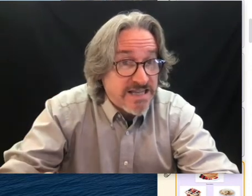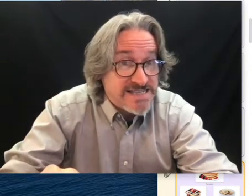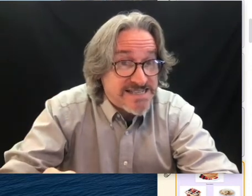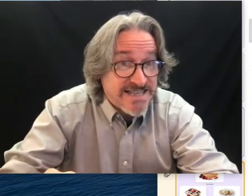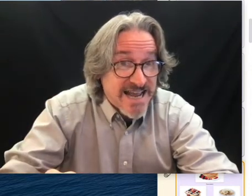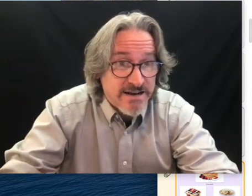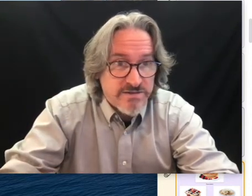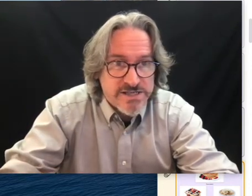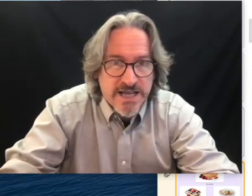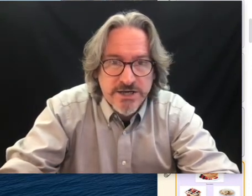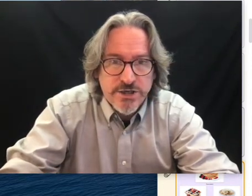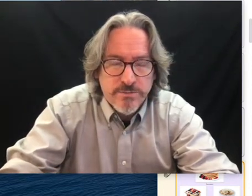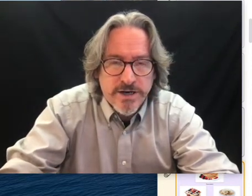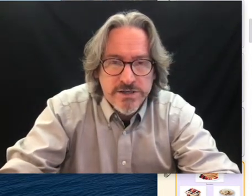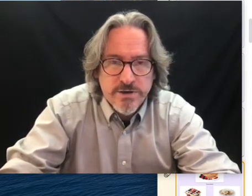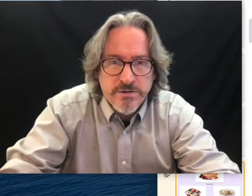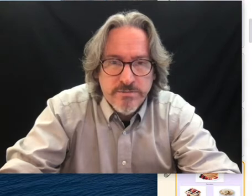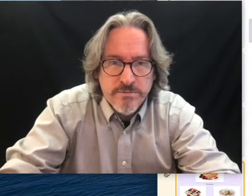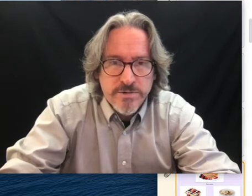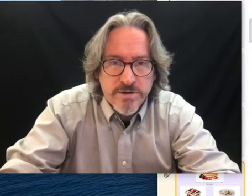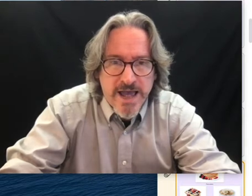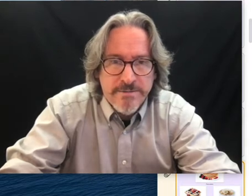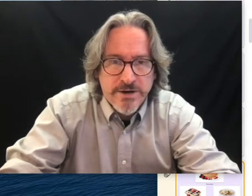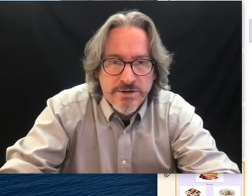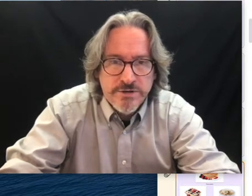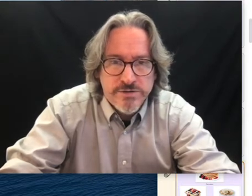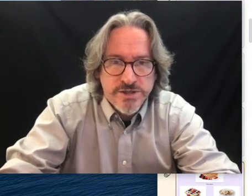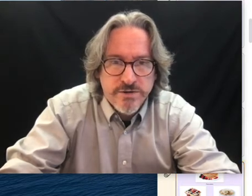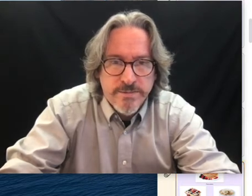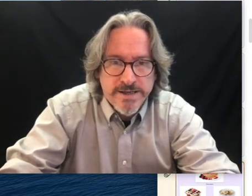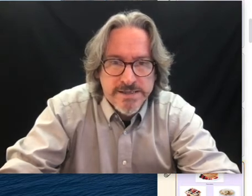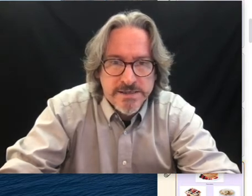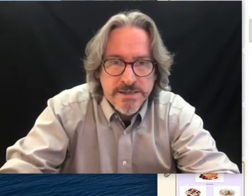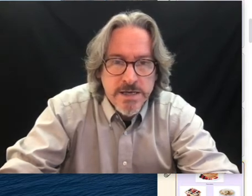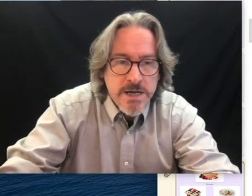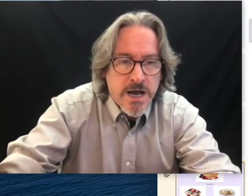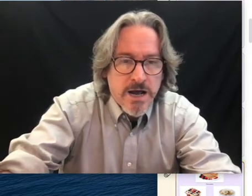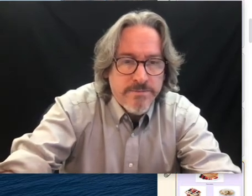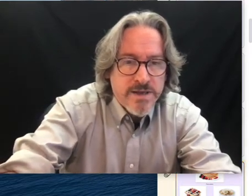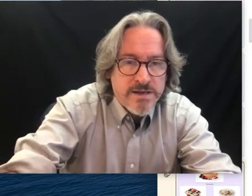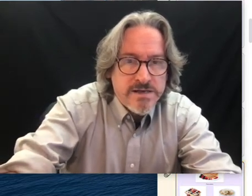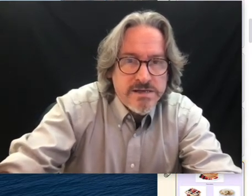the lists at the end of the slideshow, but I just want to add them here too so they make sense.